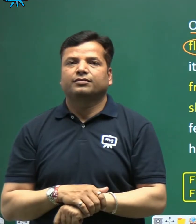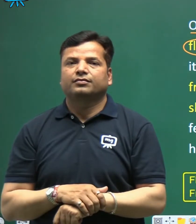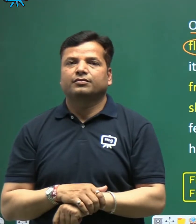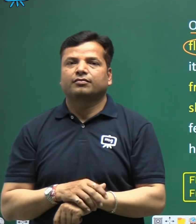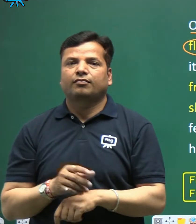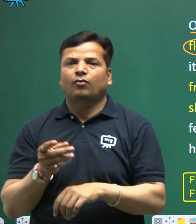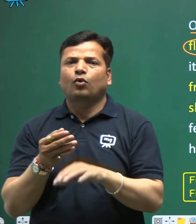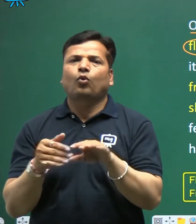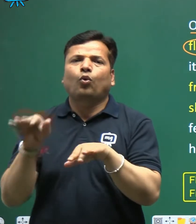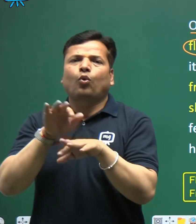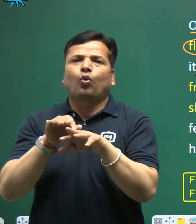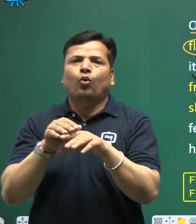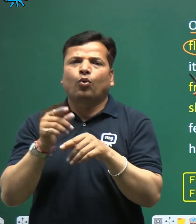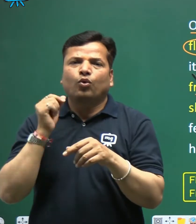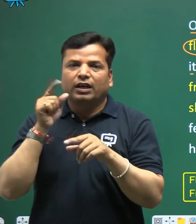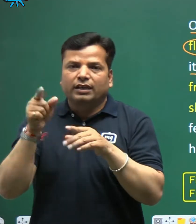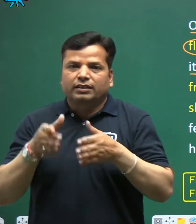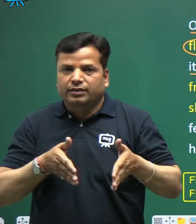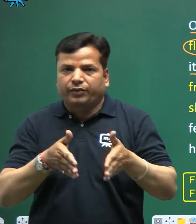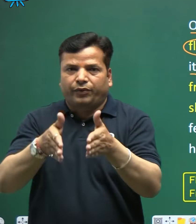On its way